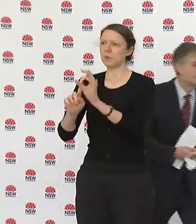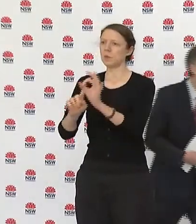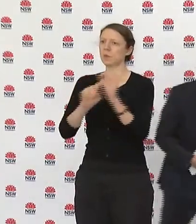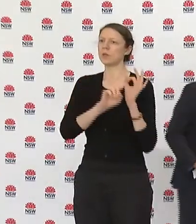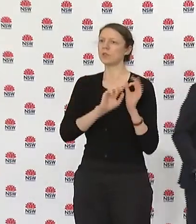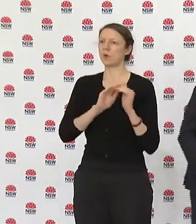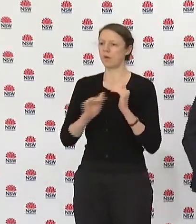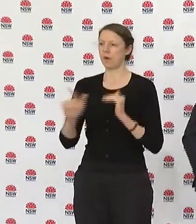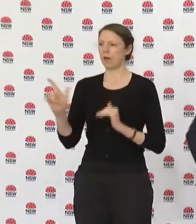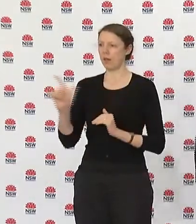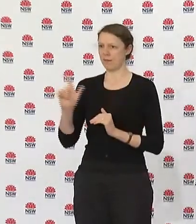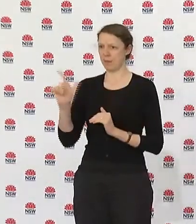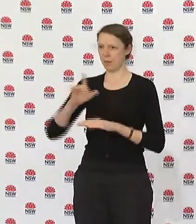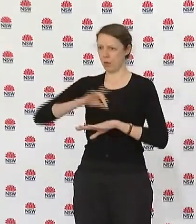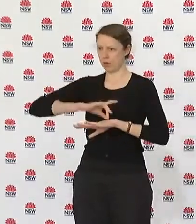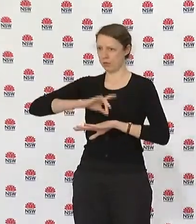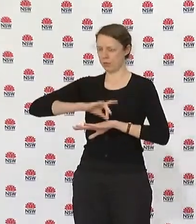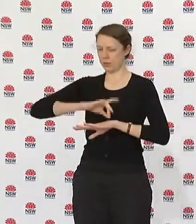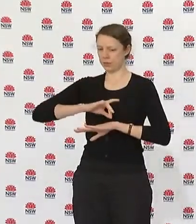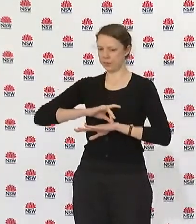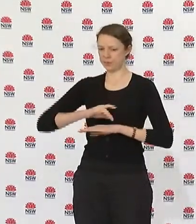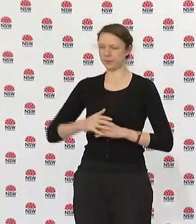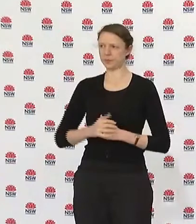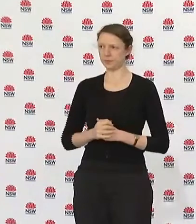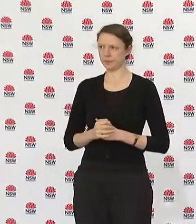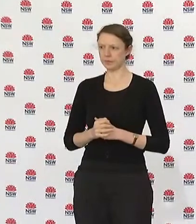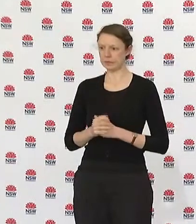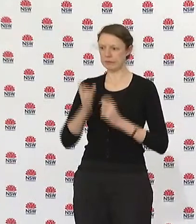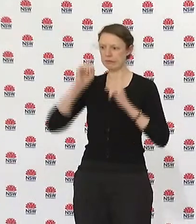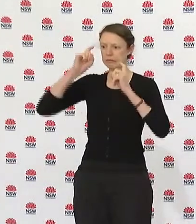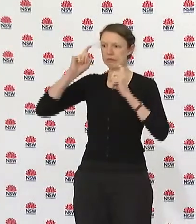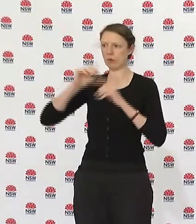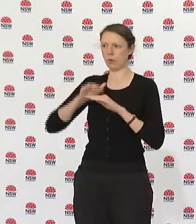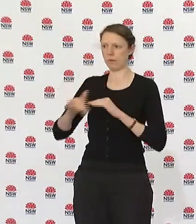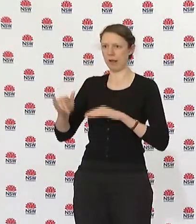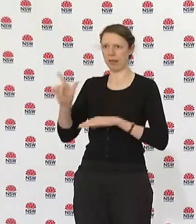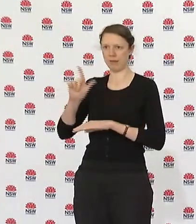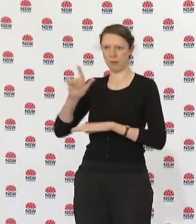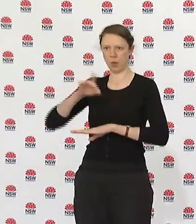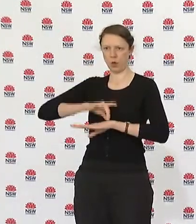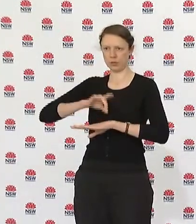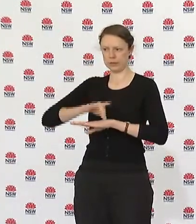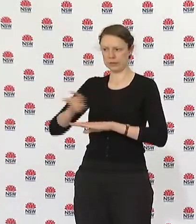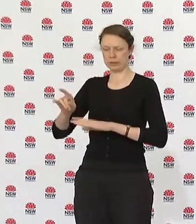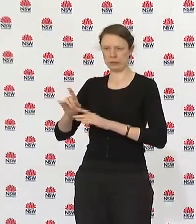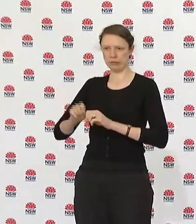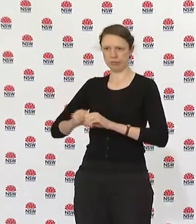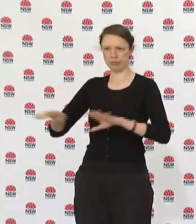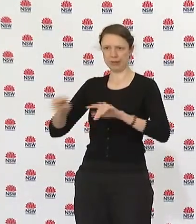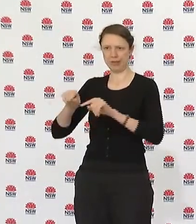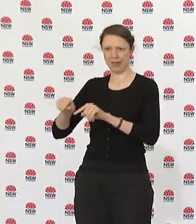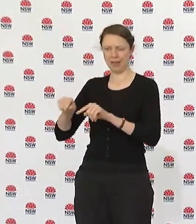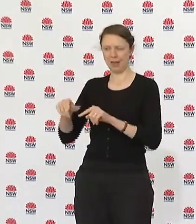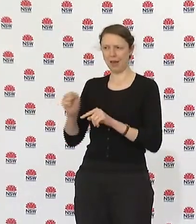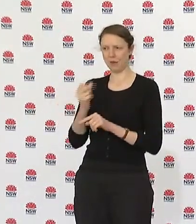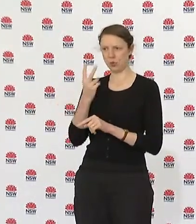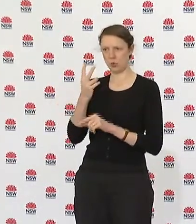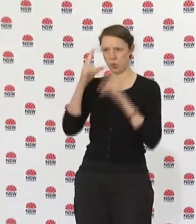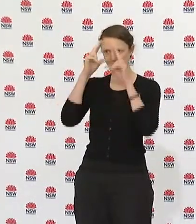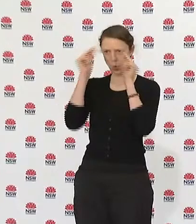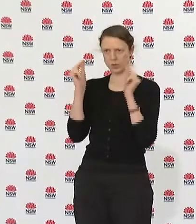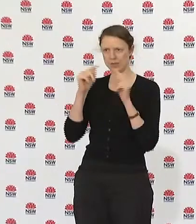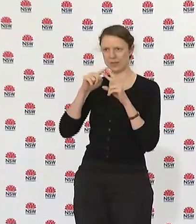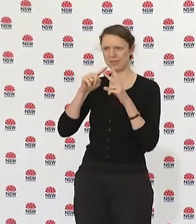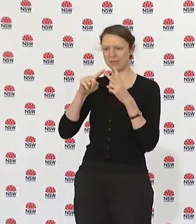Dr. McAnulty. Yeah, quite a concerning situation at Liverpool Hospital. The nurses, the two nurses and the student